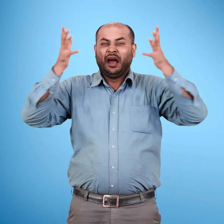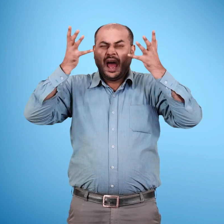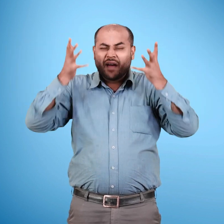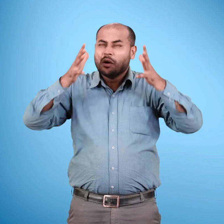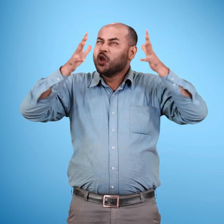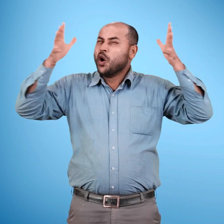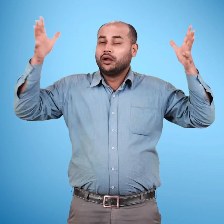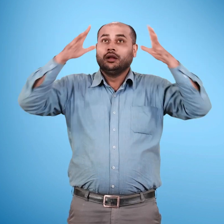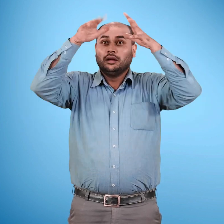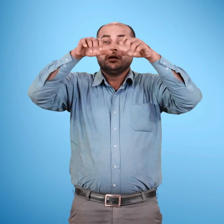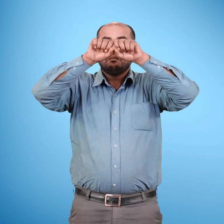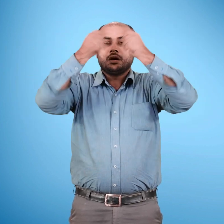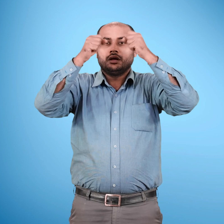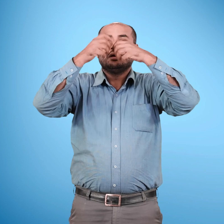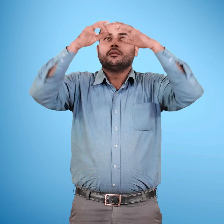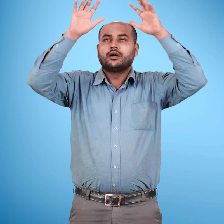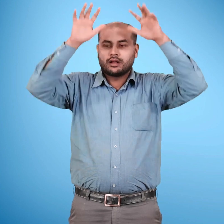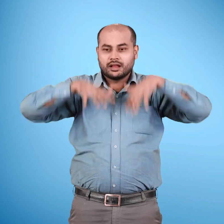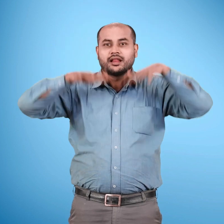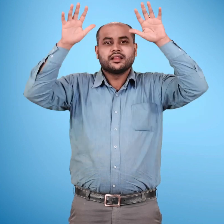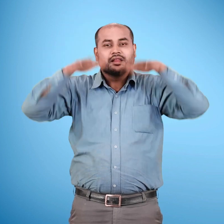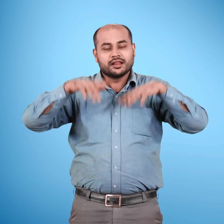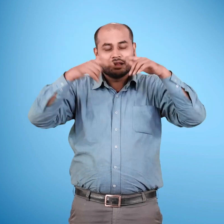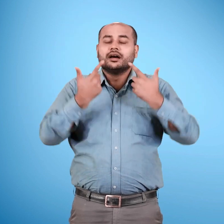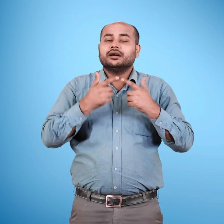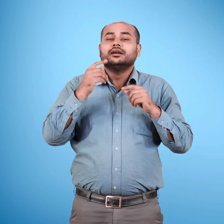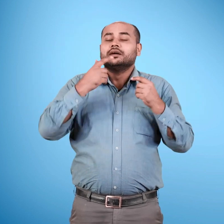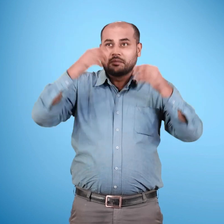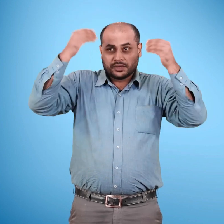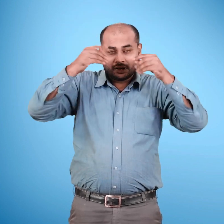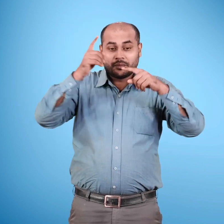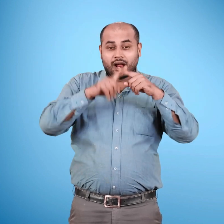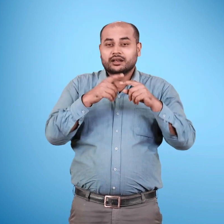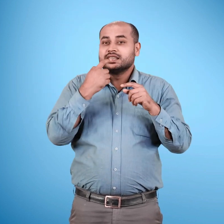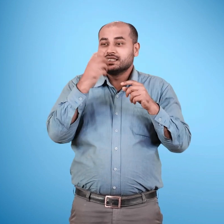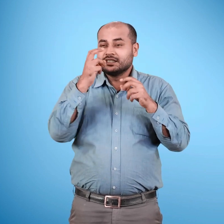Many tiny water droplets come together and fall down as rain, snow, or hail.